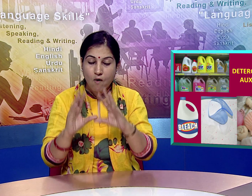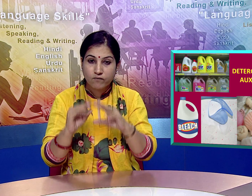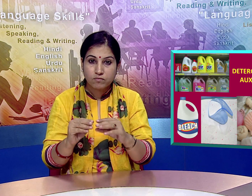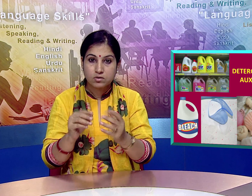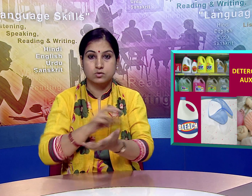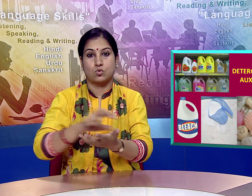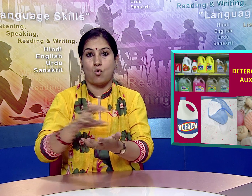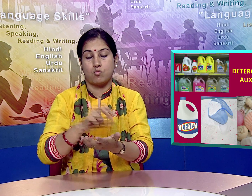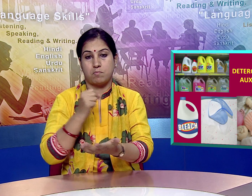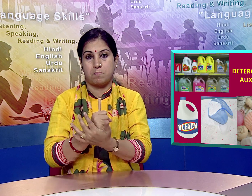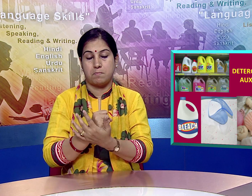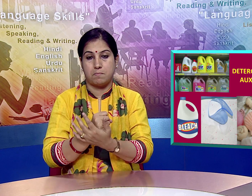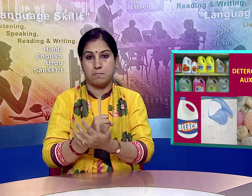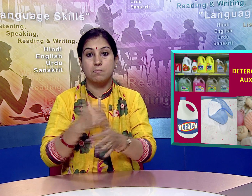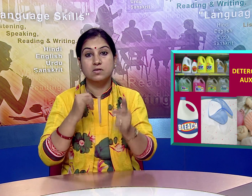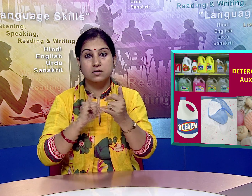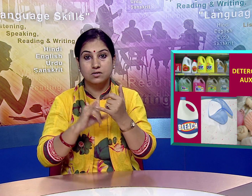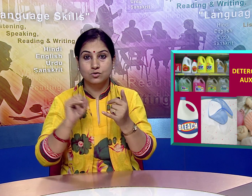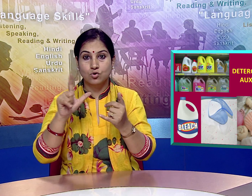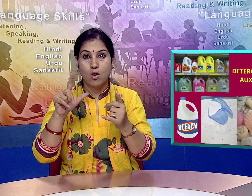reagents and solvents